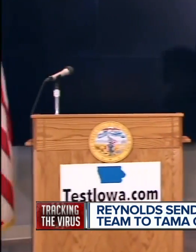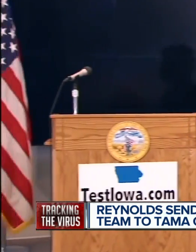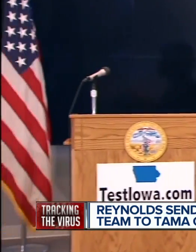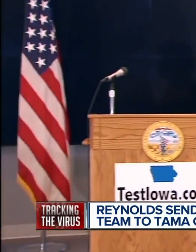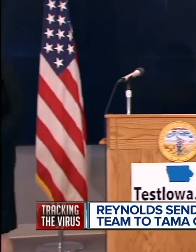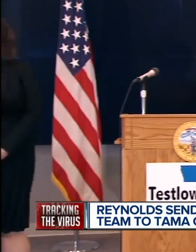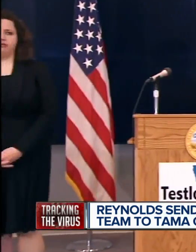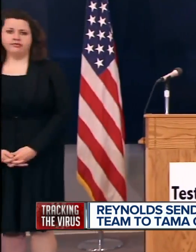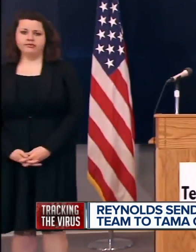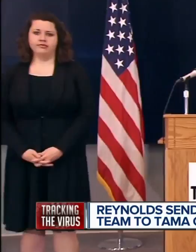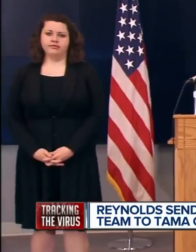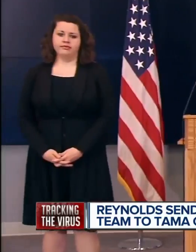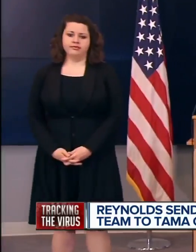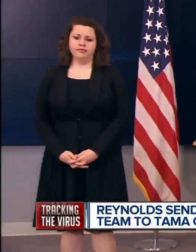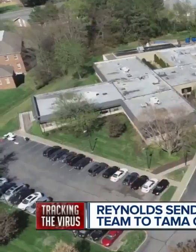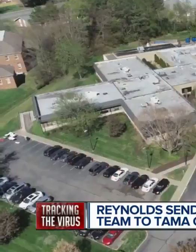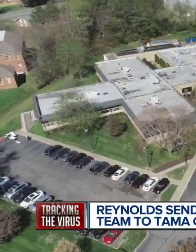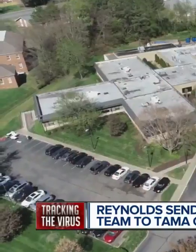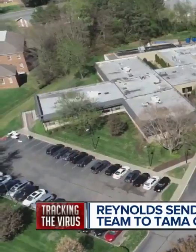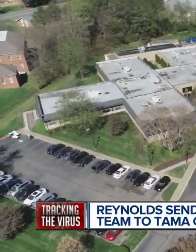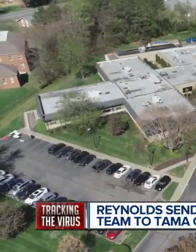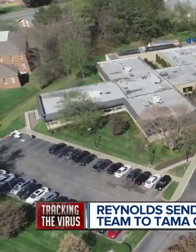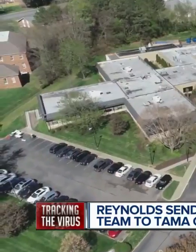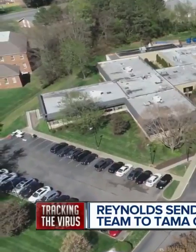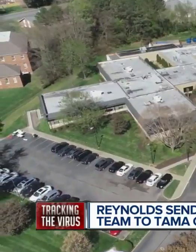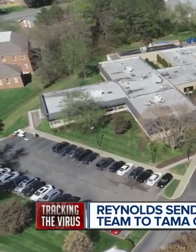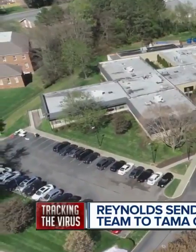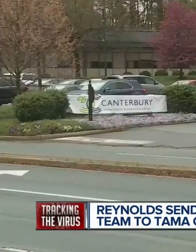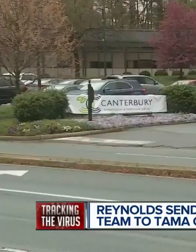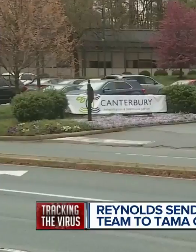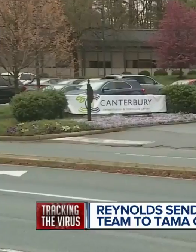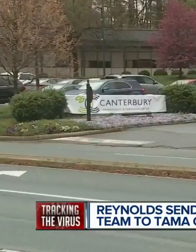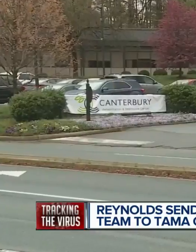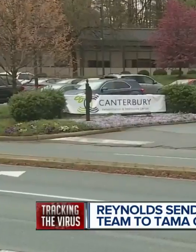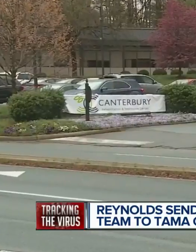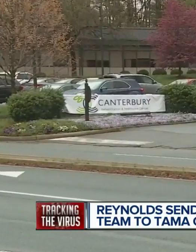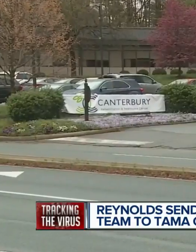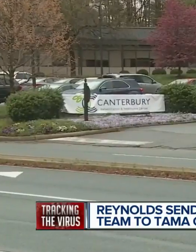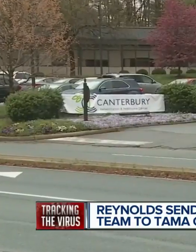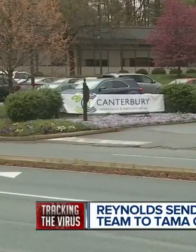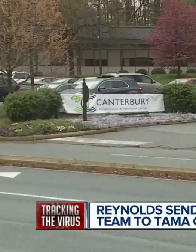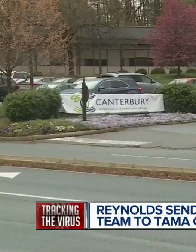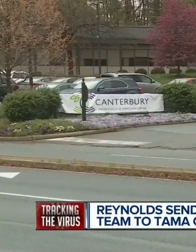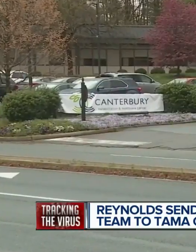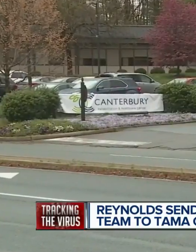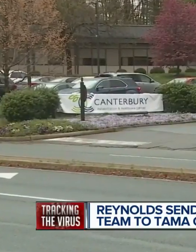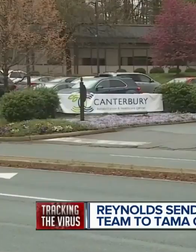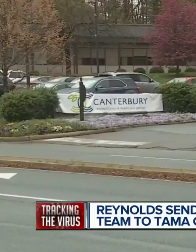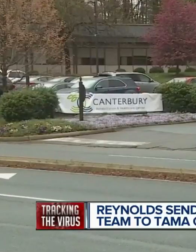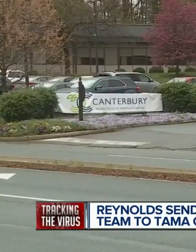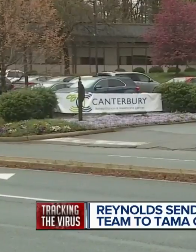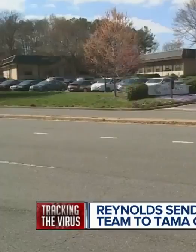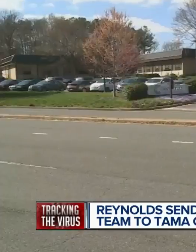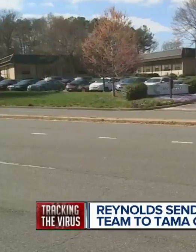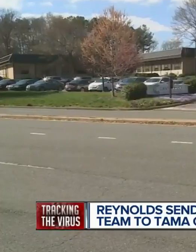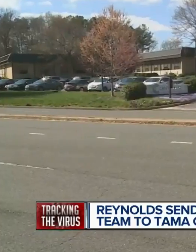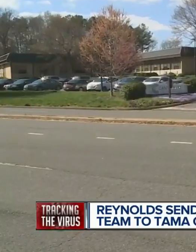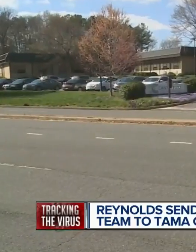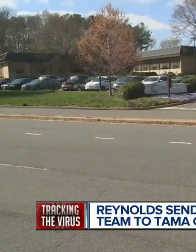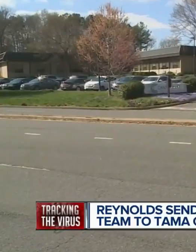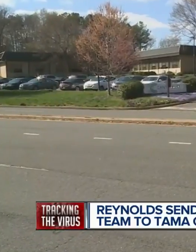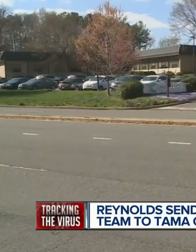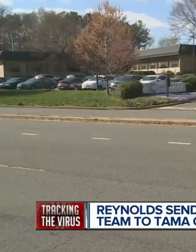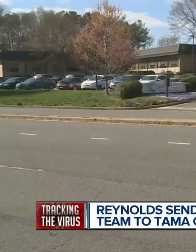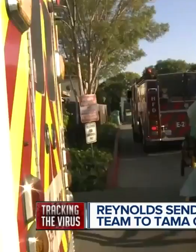Governor Kim Reynolds said the state is sending a COVID-19 testing strike team to Iowa's newest hotspot, Tama County, where long-term